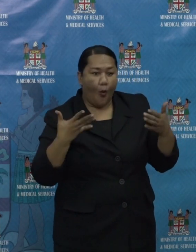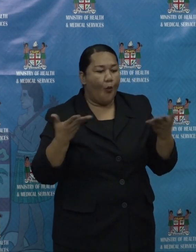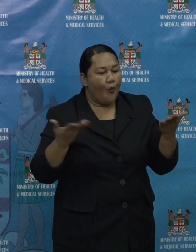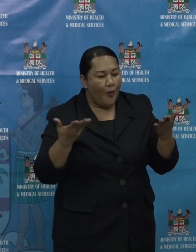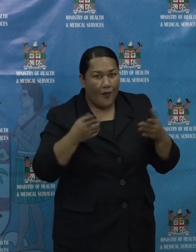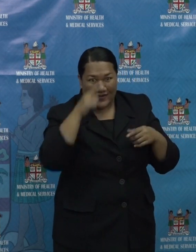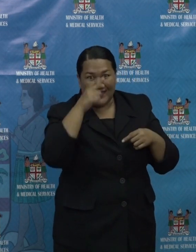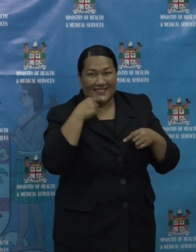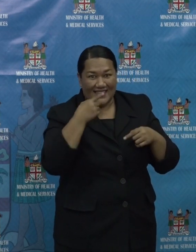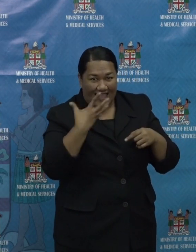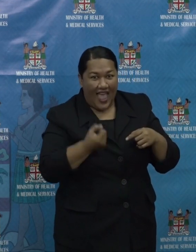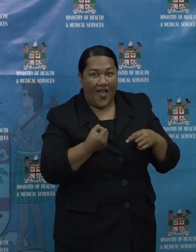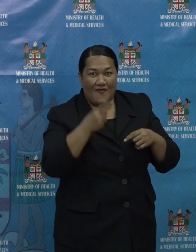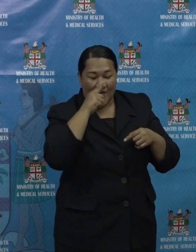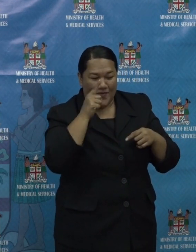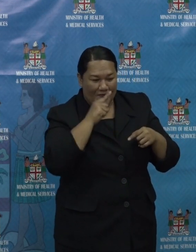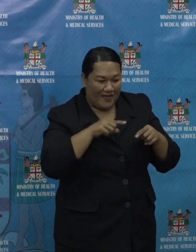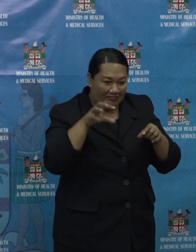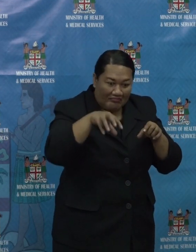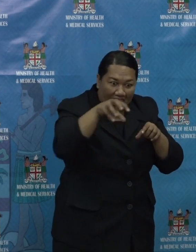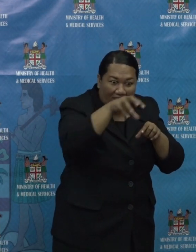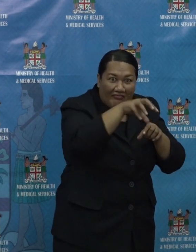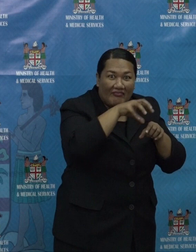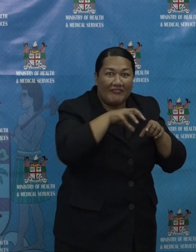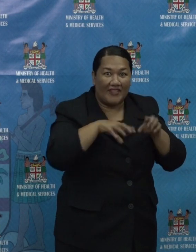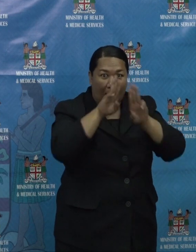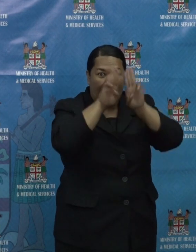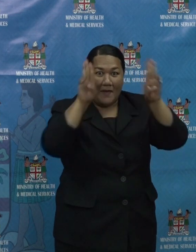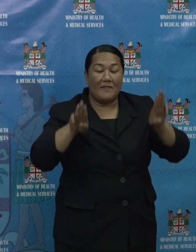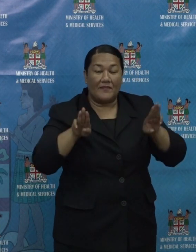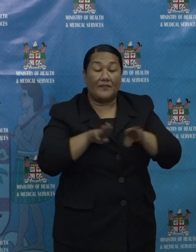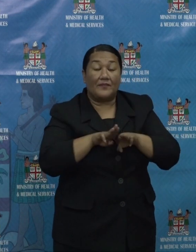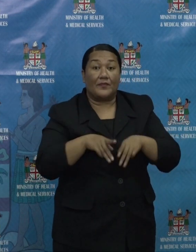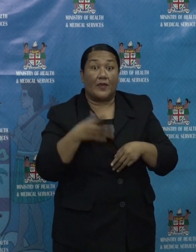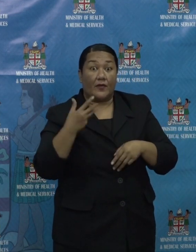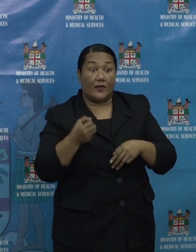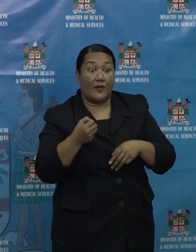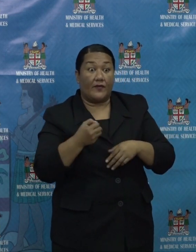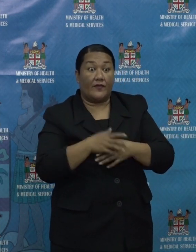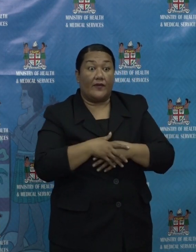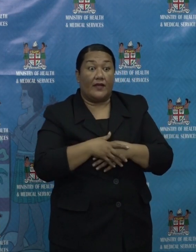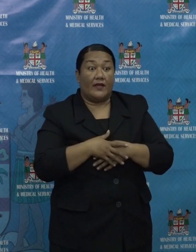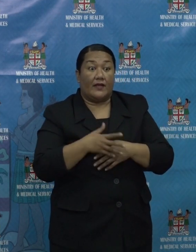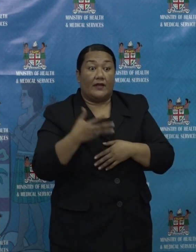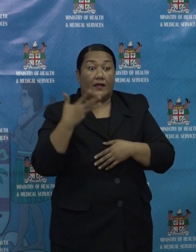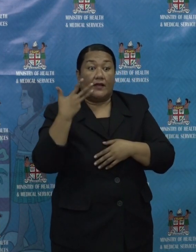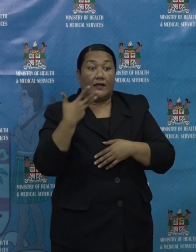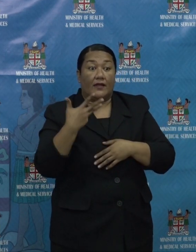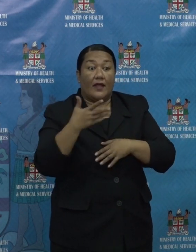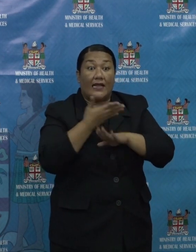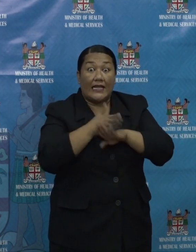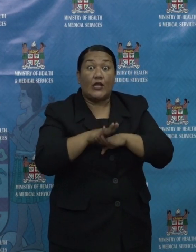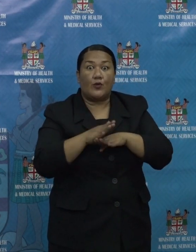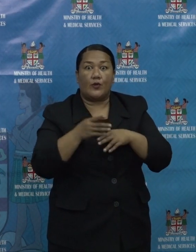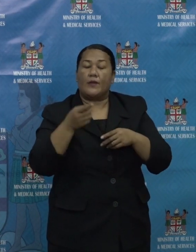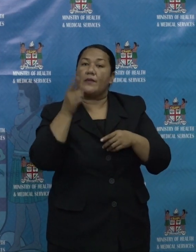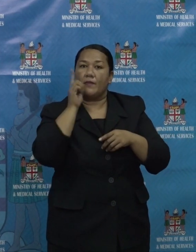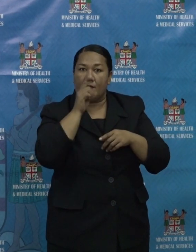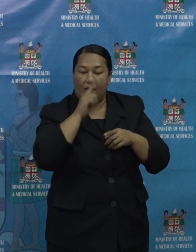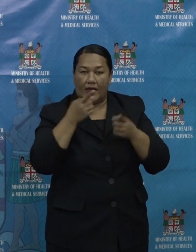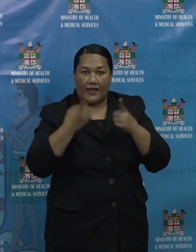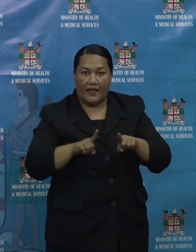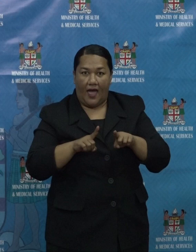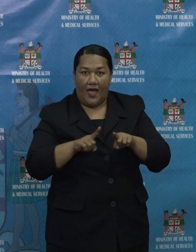tomorrow. We also have 9 new COVID-19 deaths to report for the period of 21st July to 25th